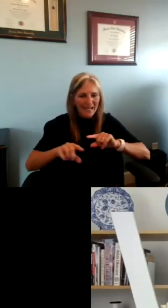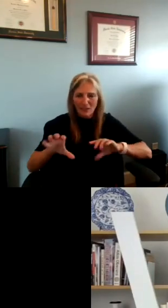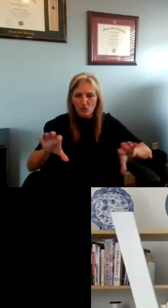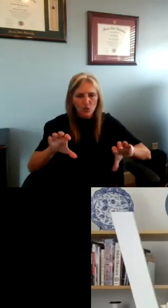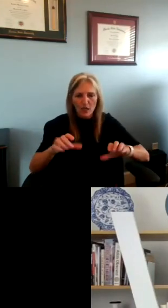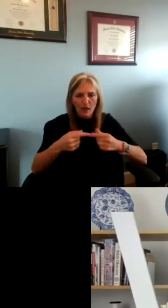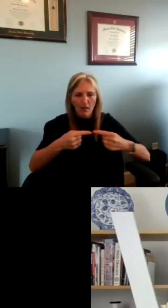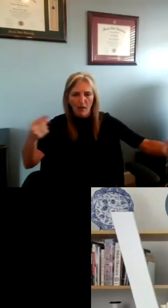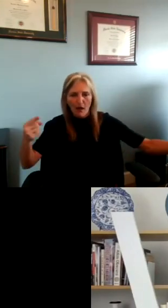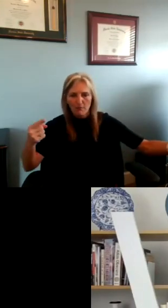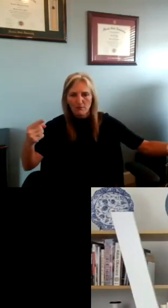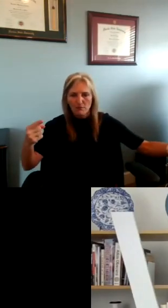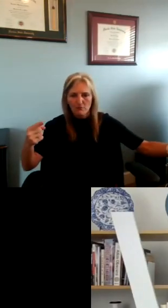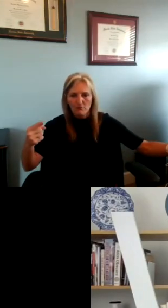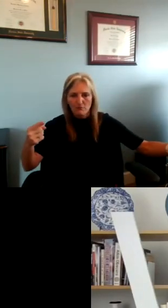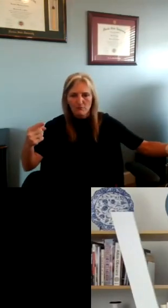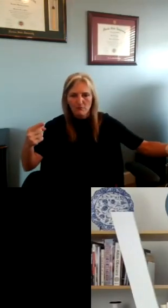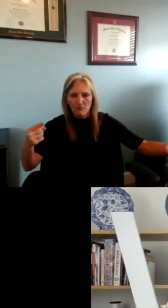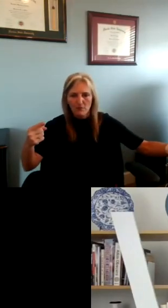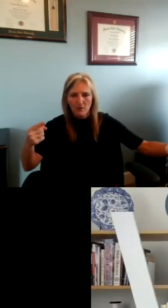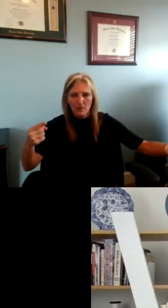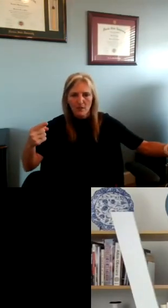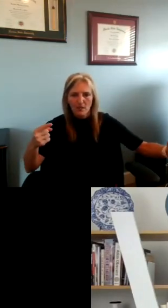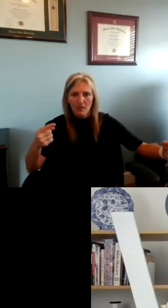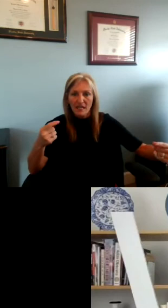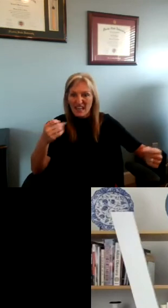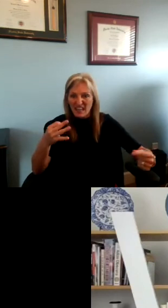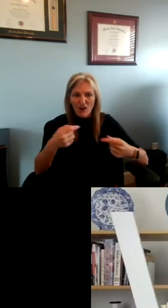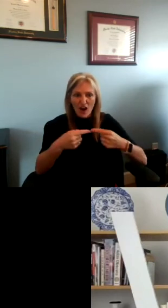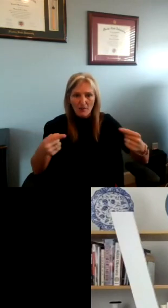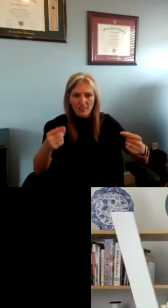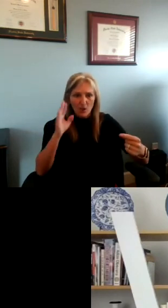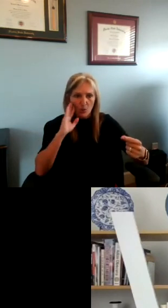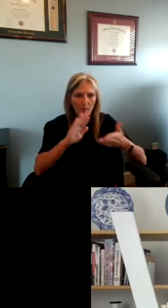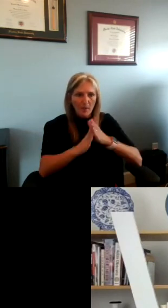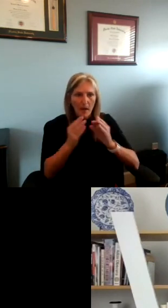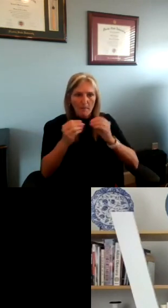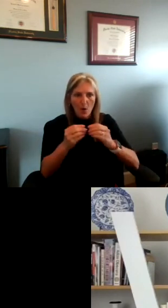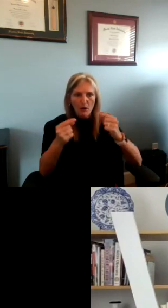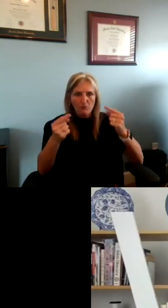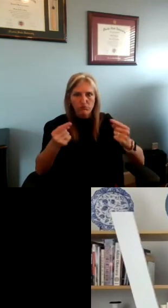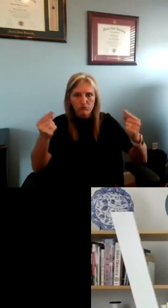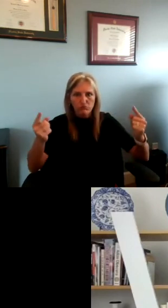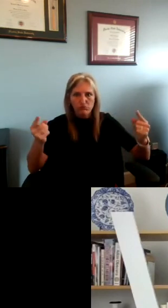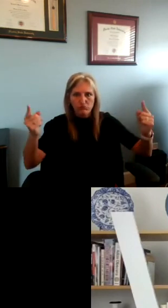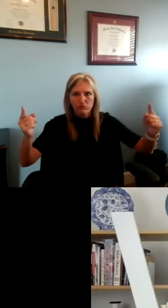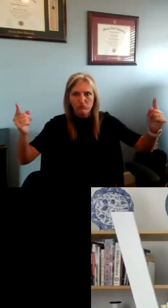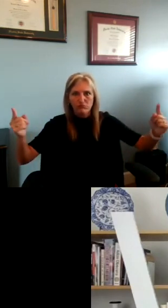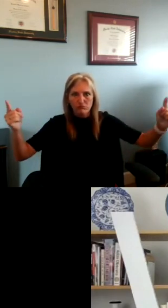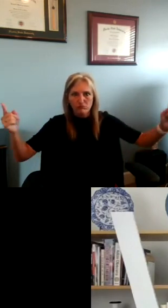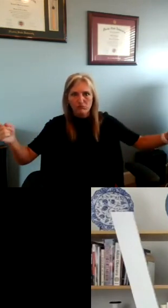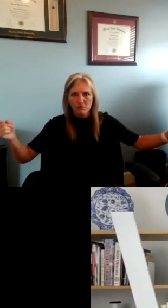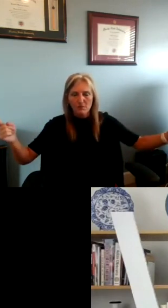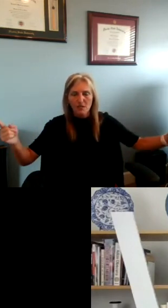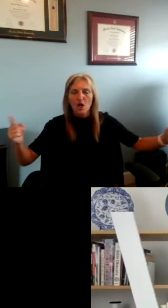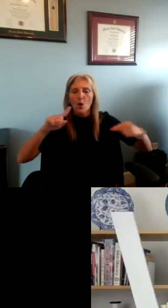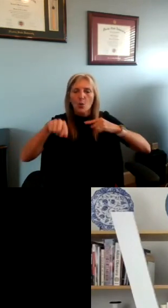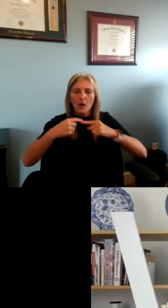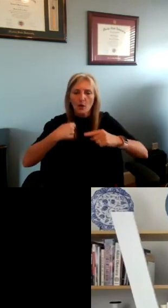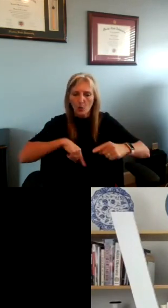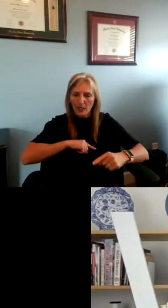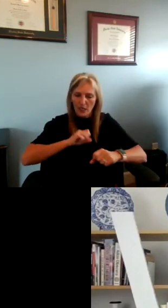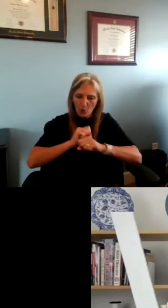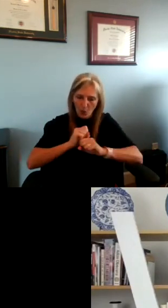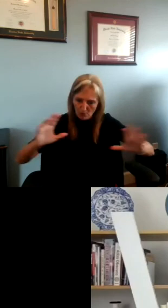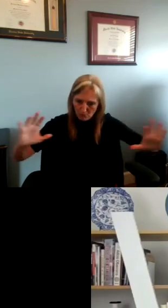because opposing forces move farther and farther apart like a magnet. It's only when we start coming together that we're going